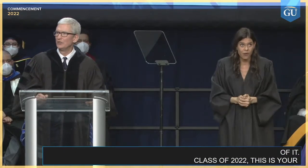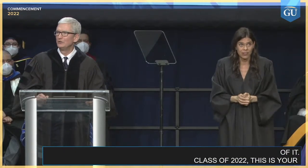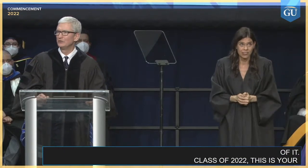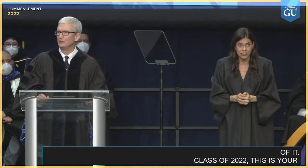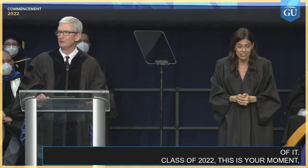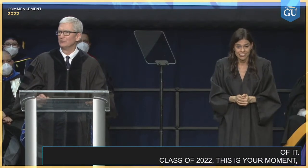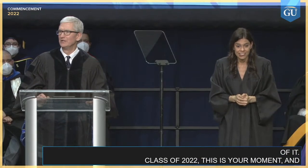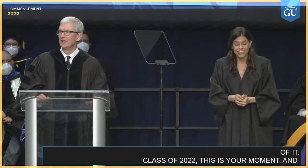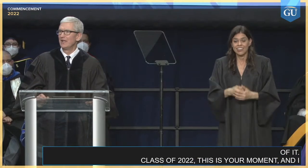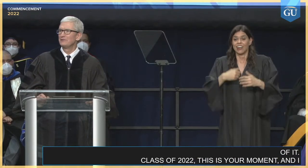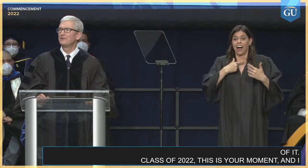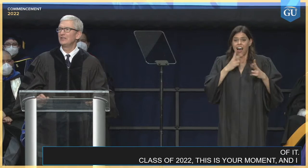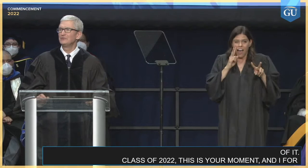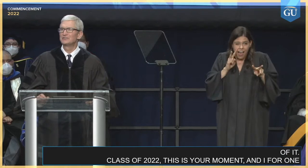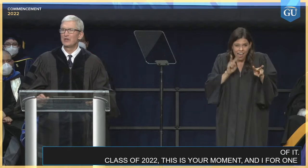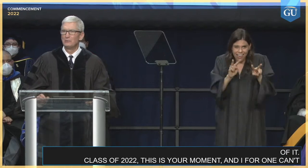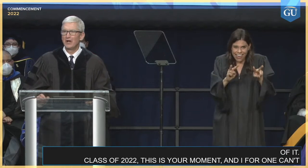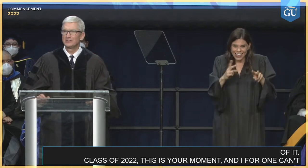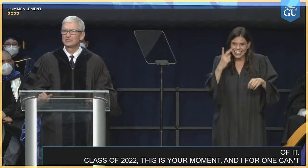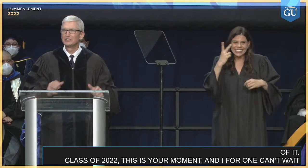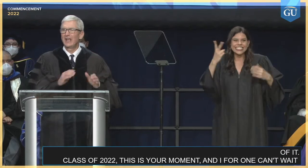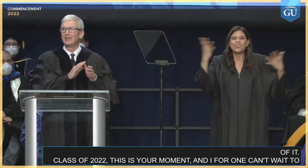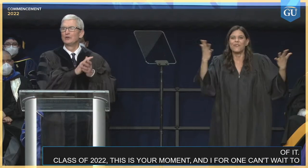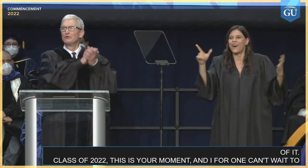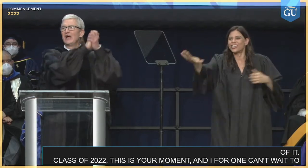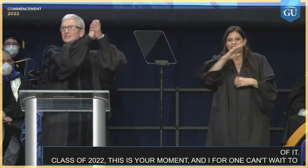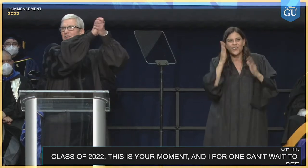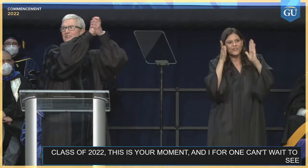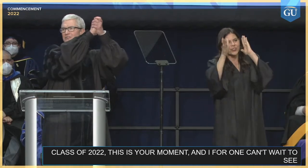do. Thank you so much, and congratulations.